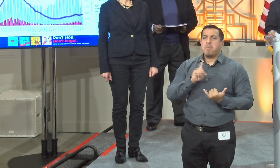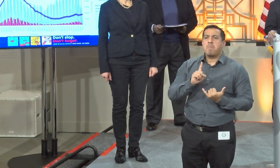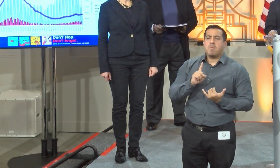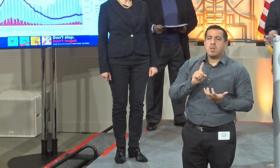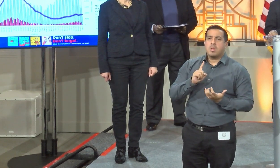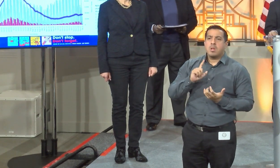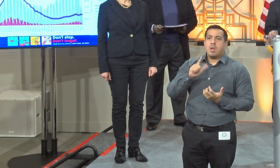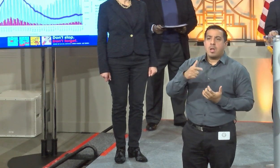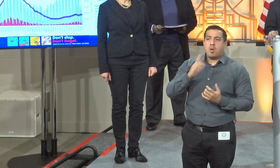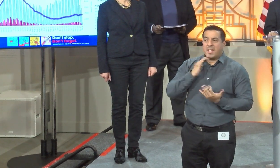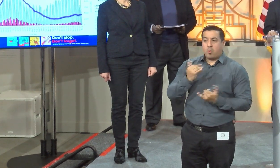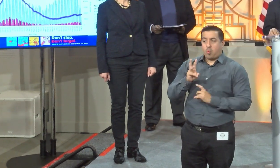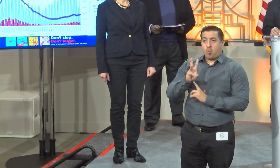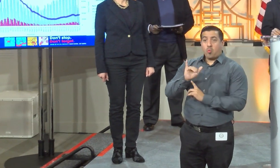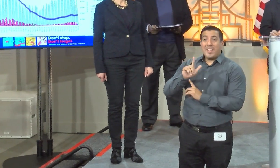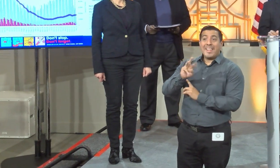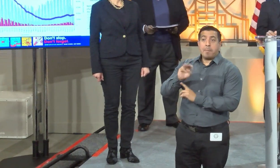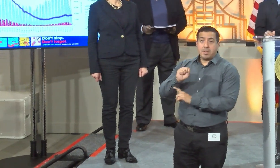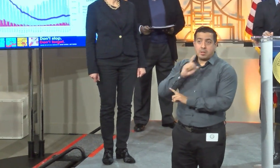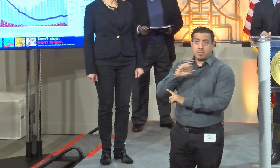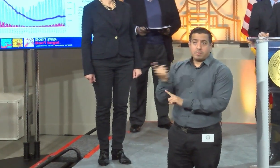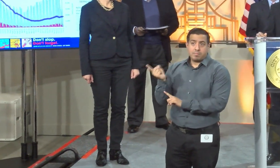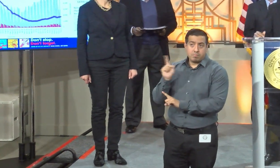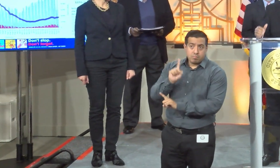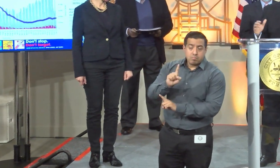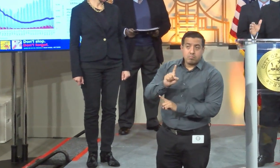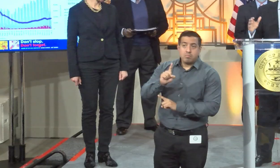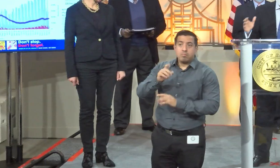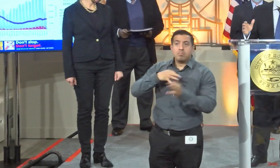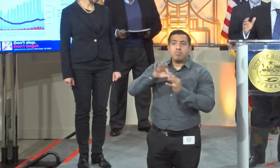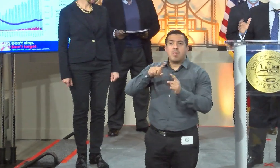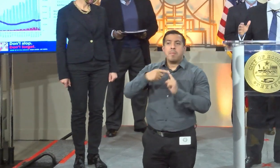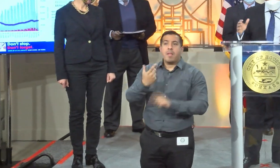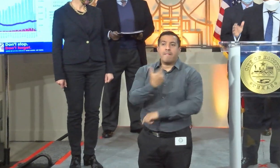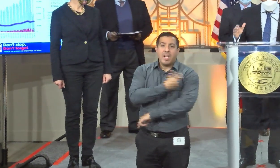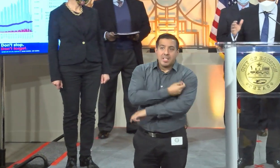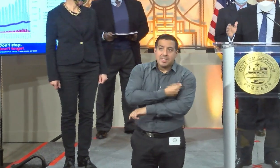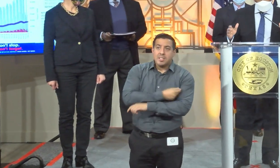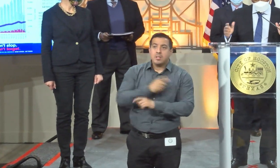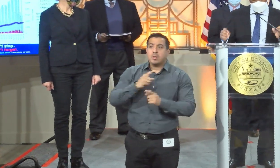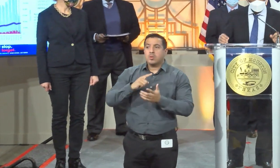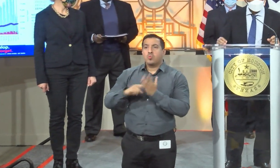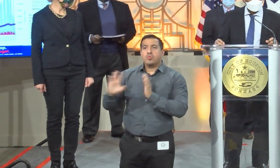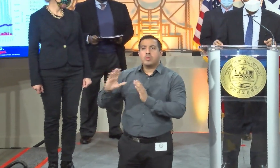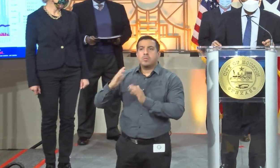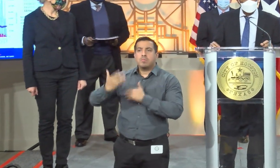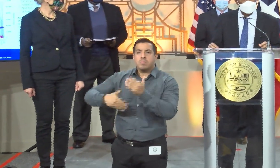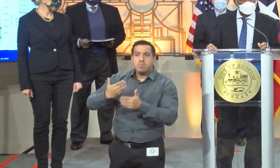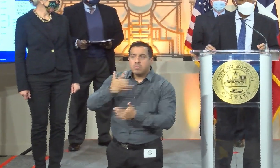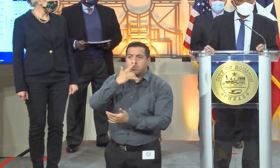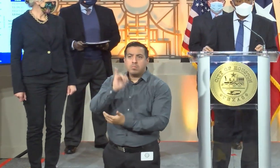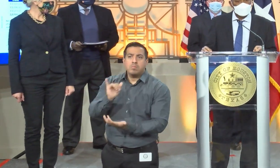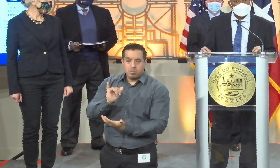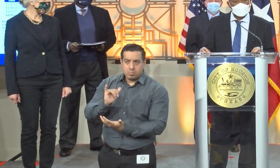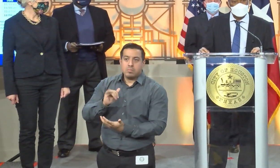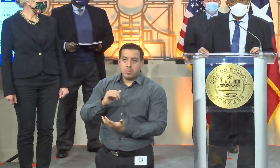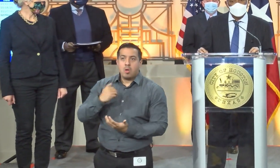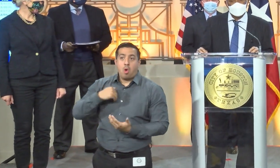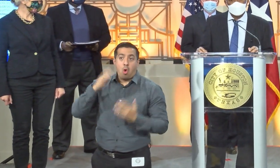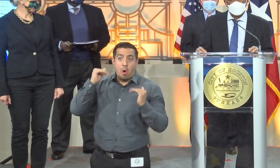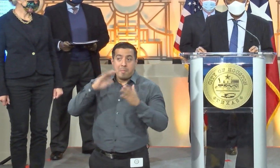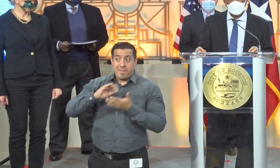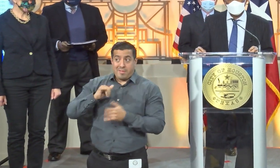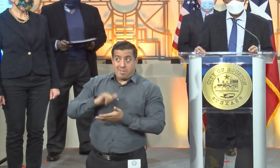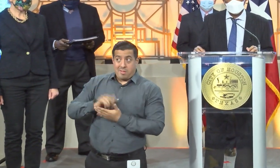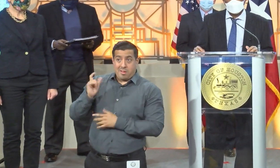up Director Williams to talk about the vaccines, the protocol surrounding that. We are hopeful that the FDA